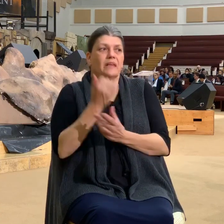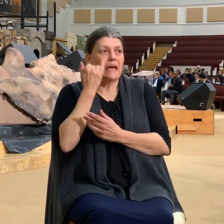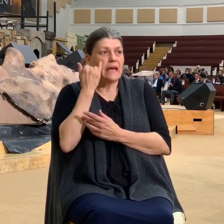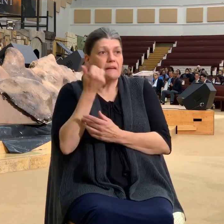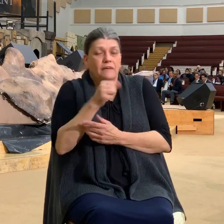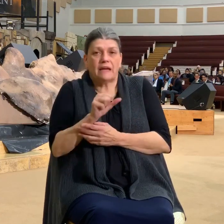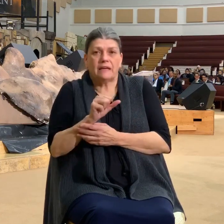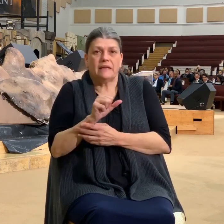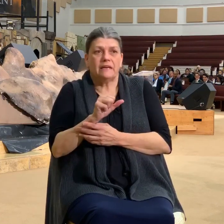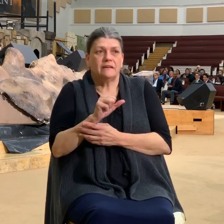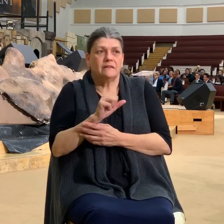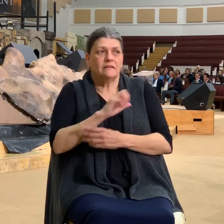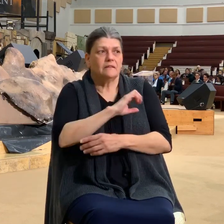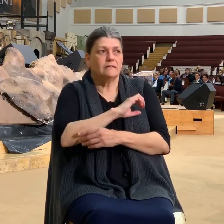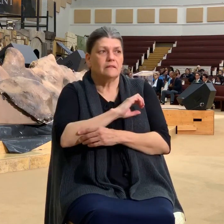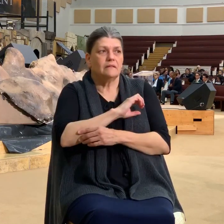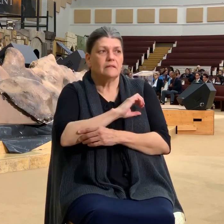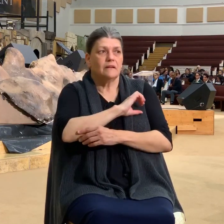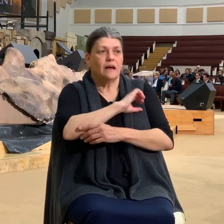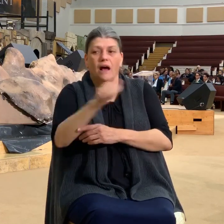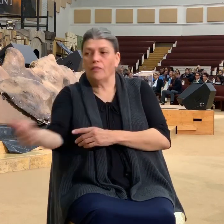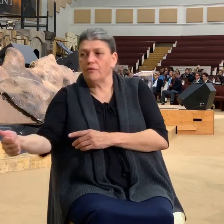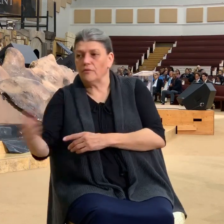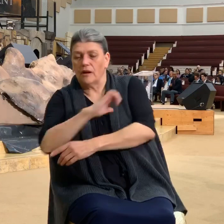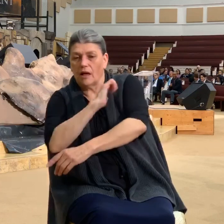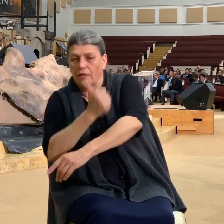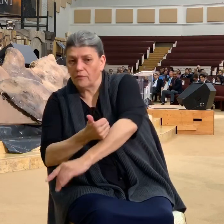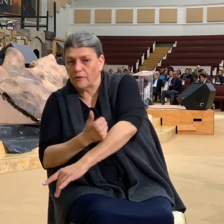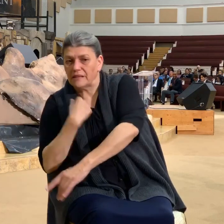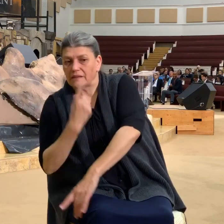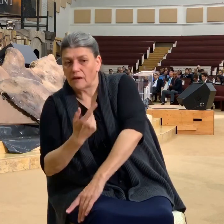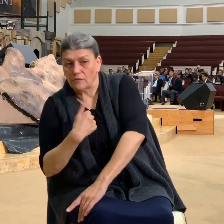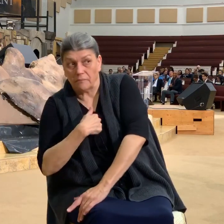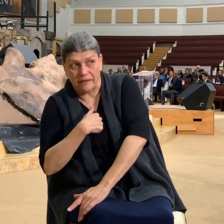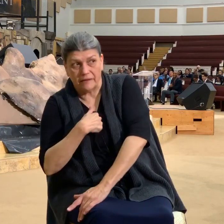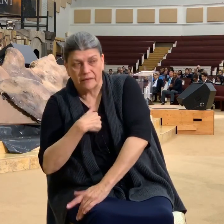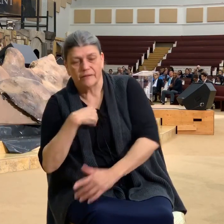of them three tell me, "Do this,"